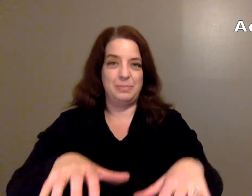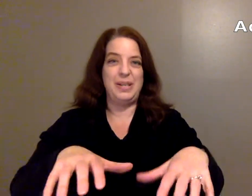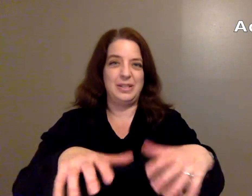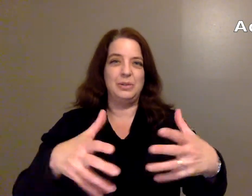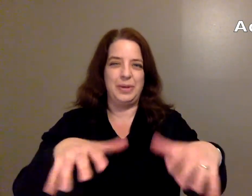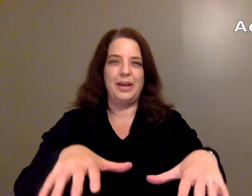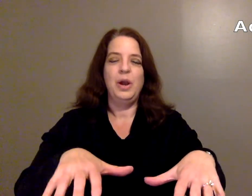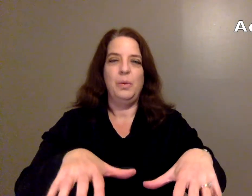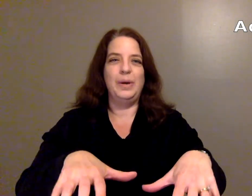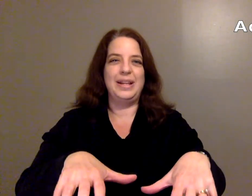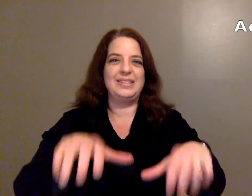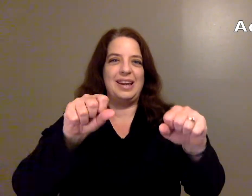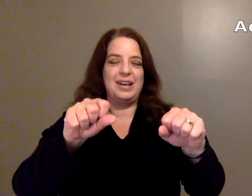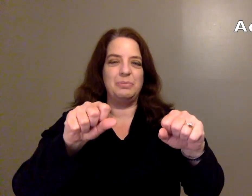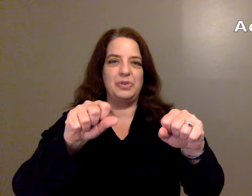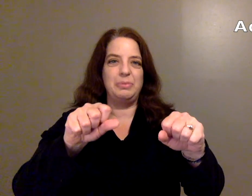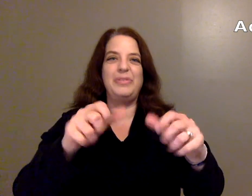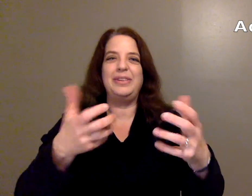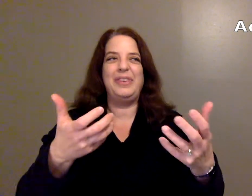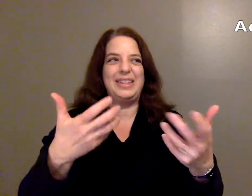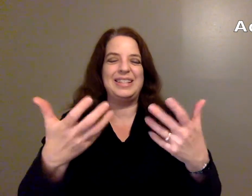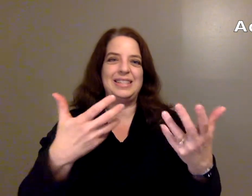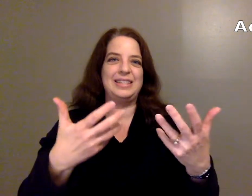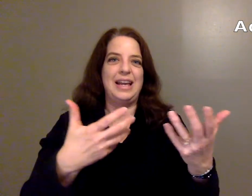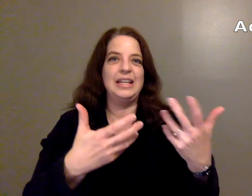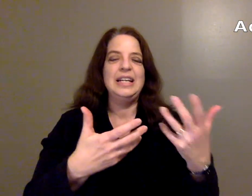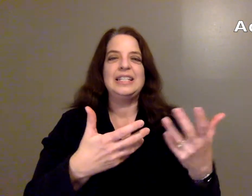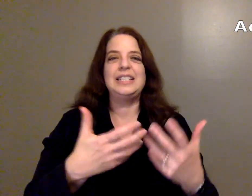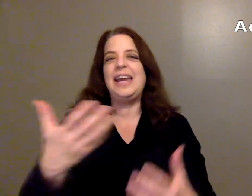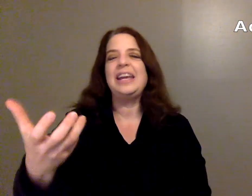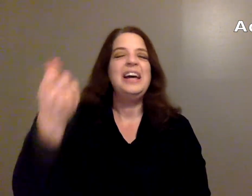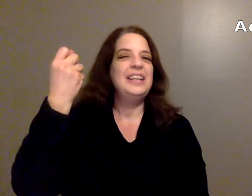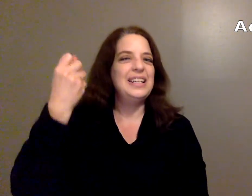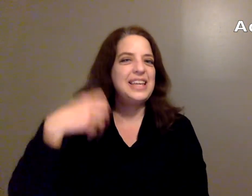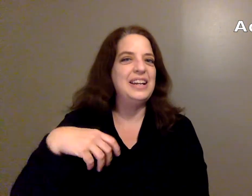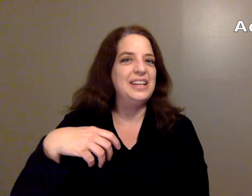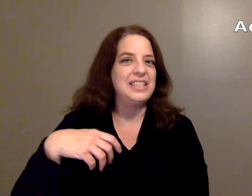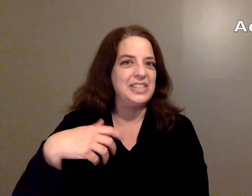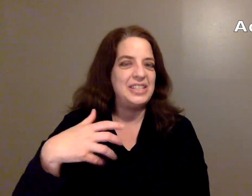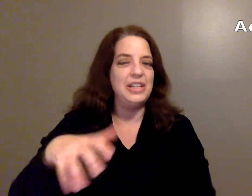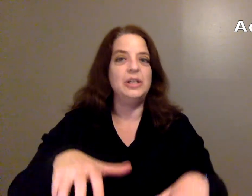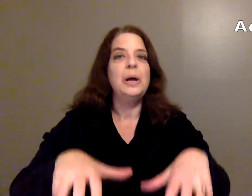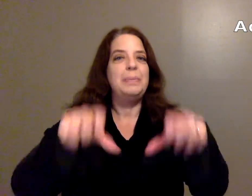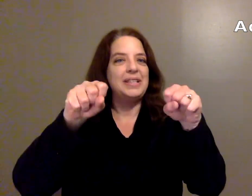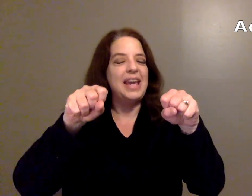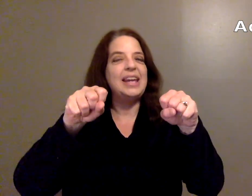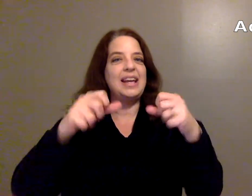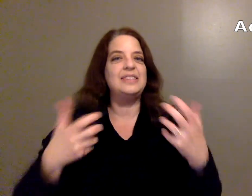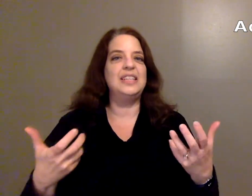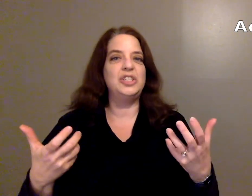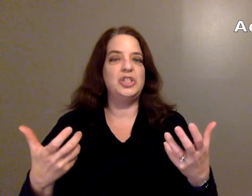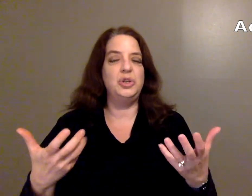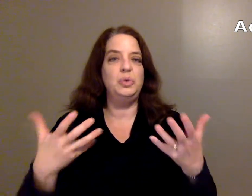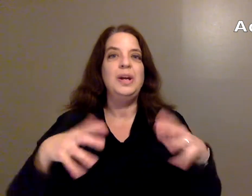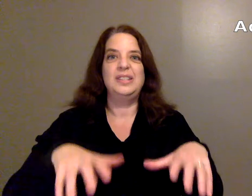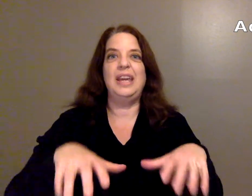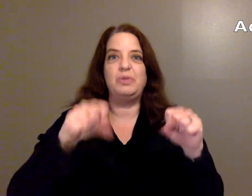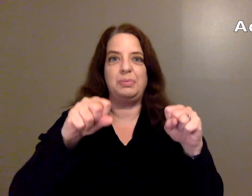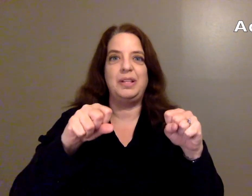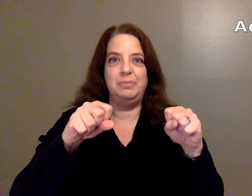basically where that sign comes from. The fact that it's the sign to take, not take like to steal, but take as in to take responsibility